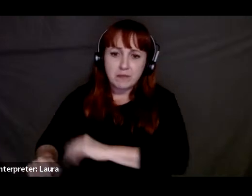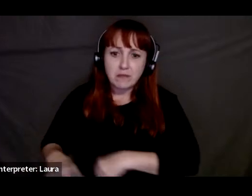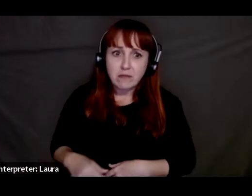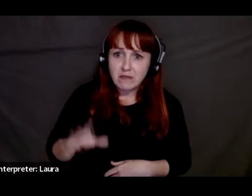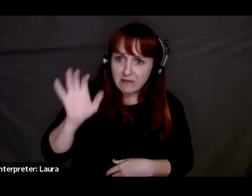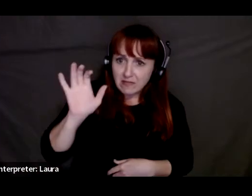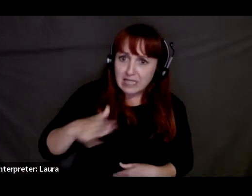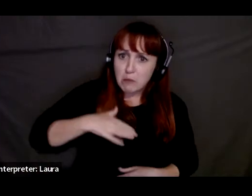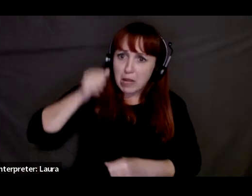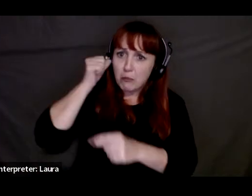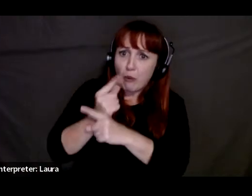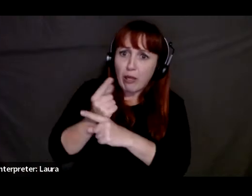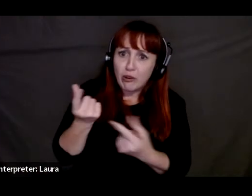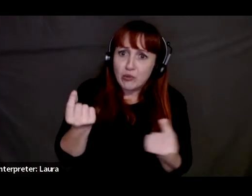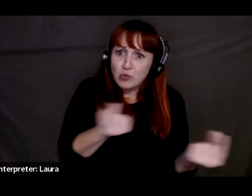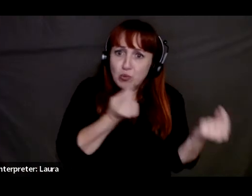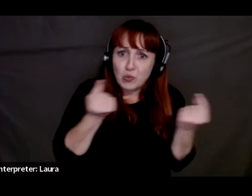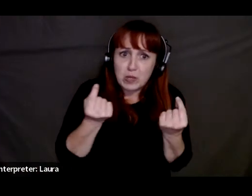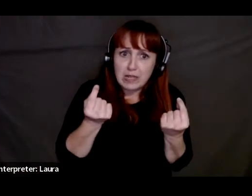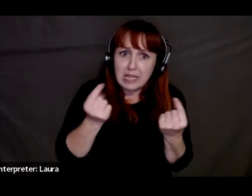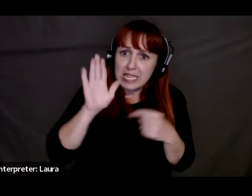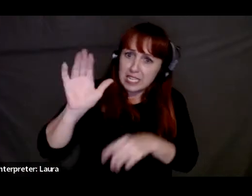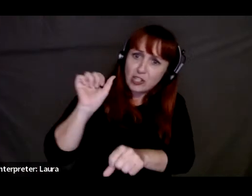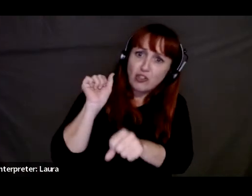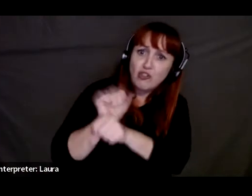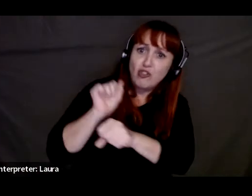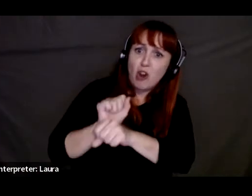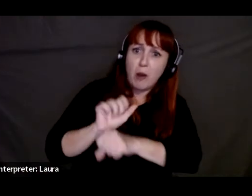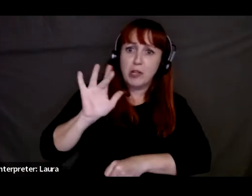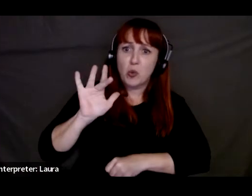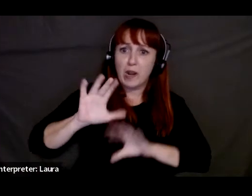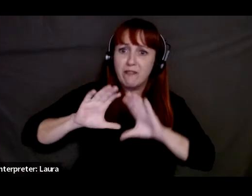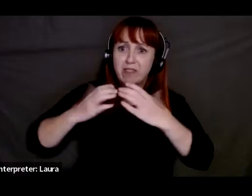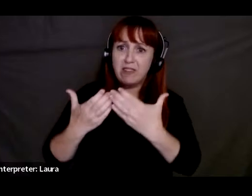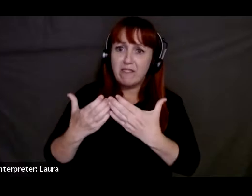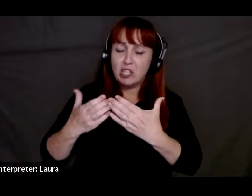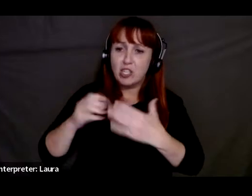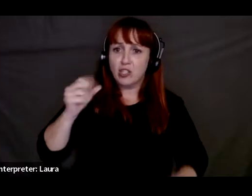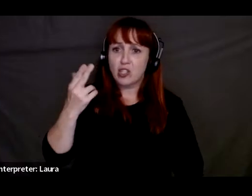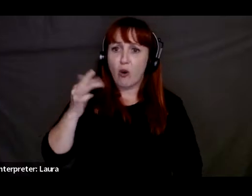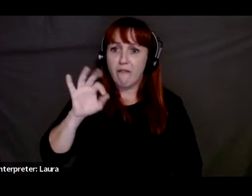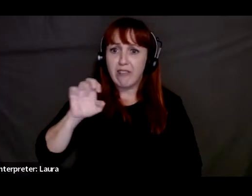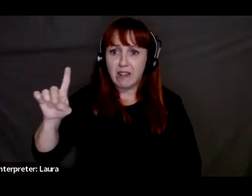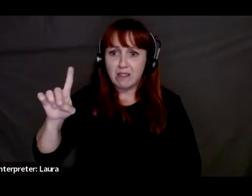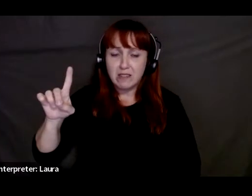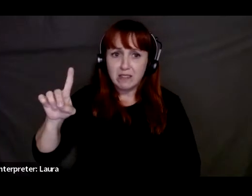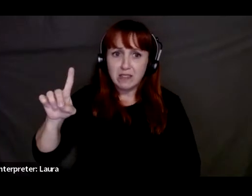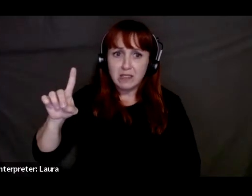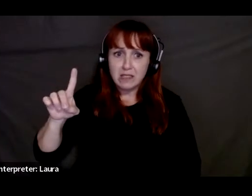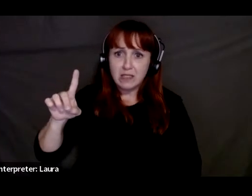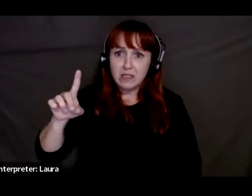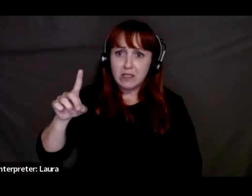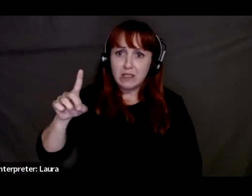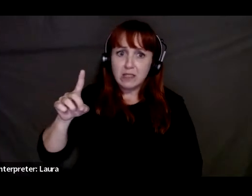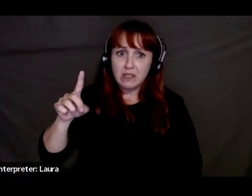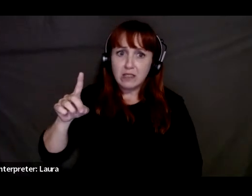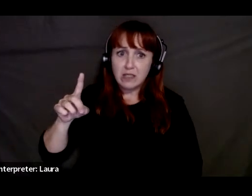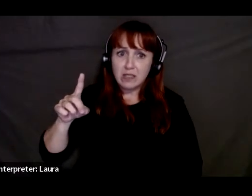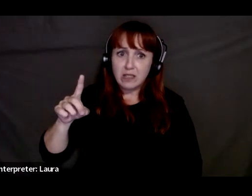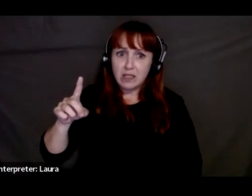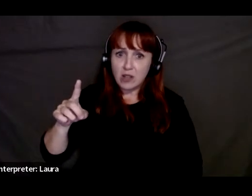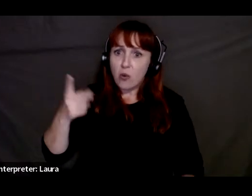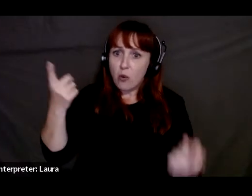That's what my brother did. He was in the 25th Division in Schofield. 2 weeks he got in Da